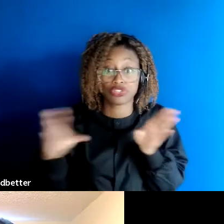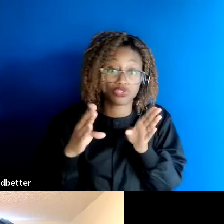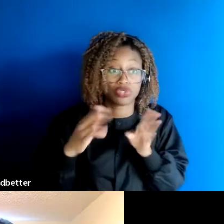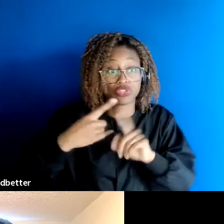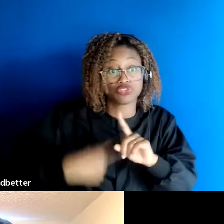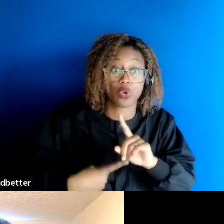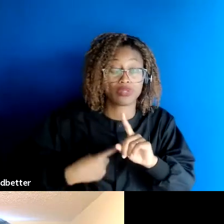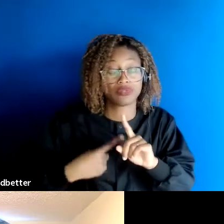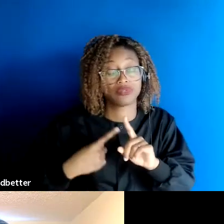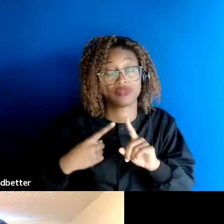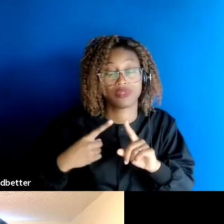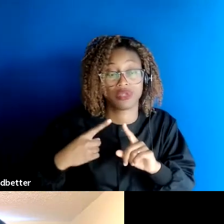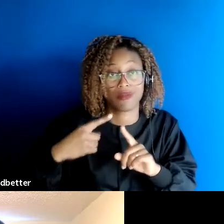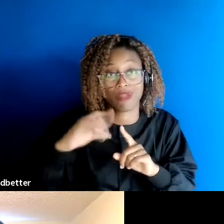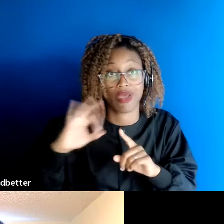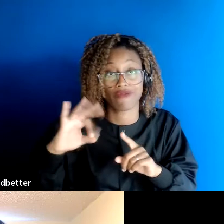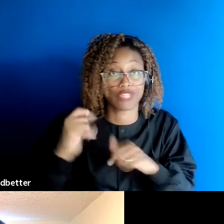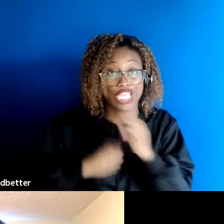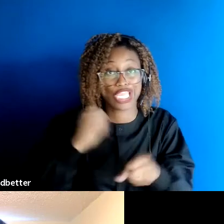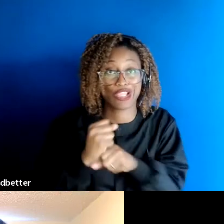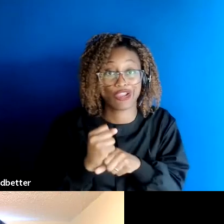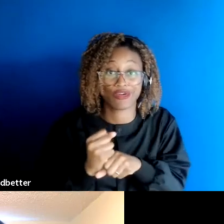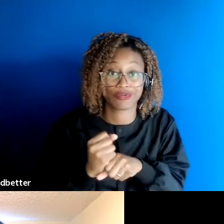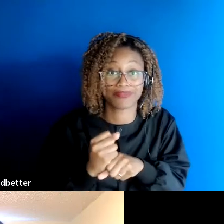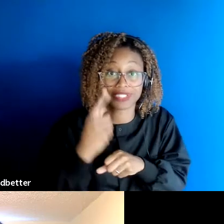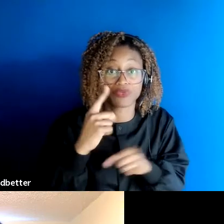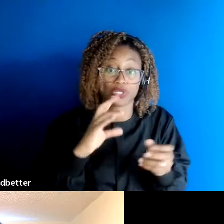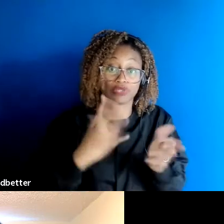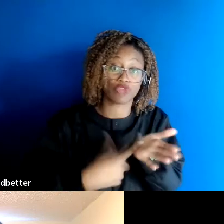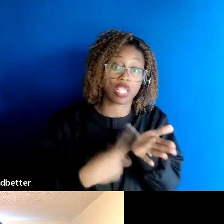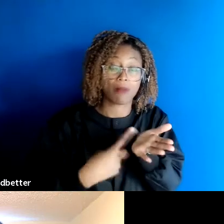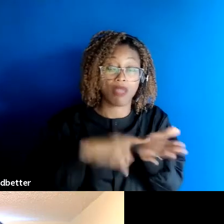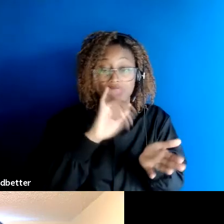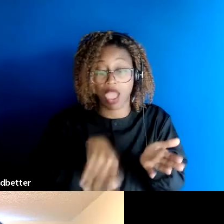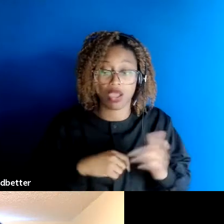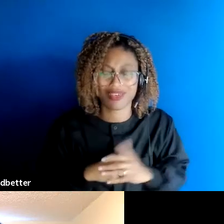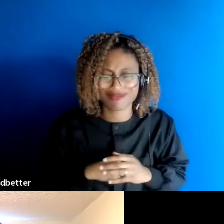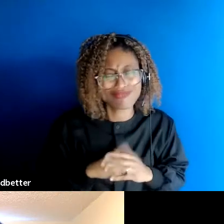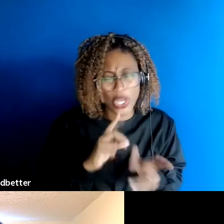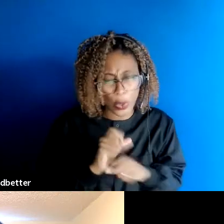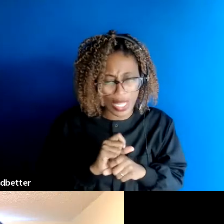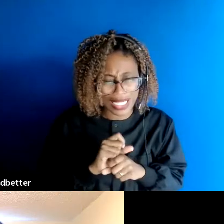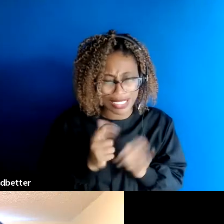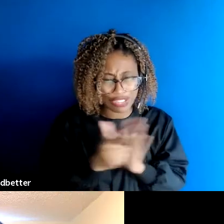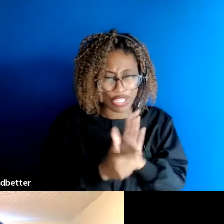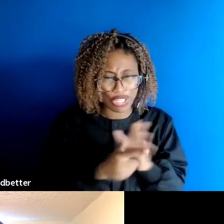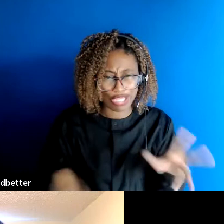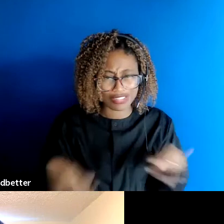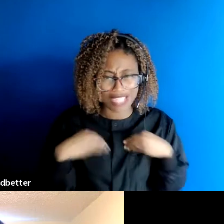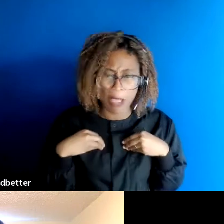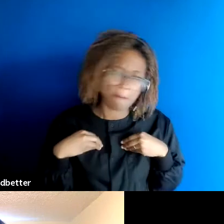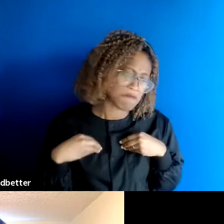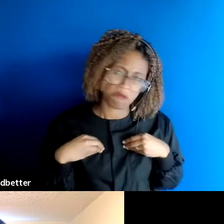about that law, doesn't necessarily mean that anyone is actually putting implementing the law. They're actually taking the law